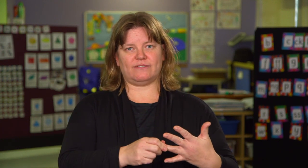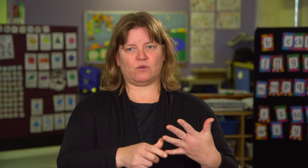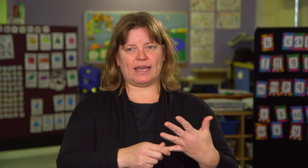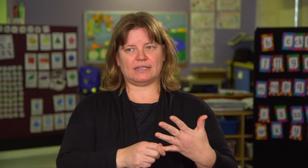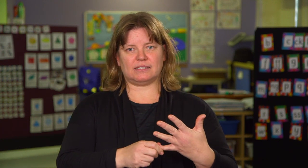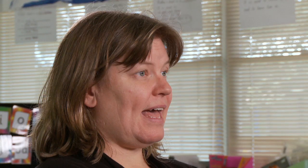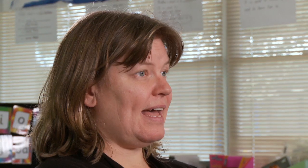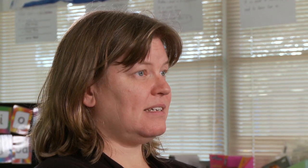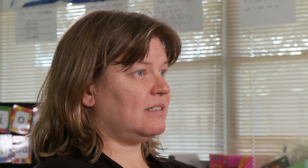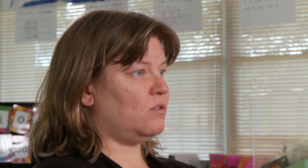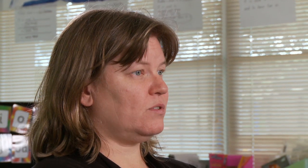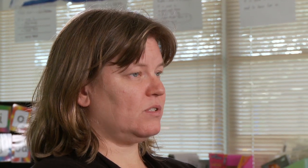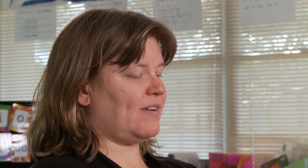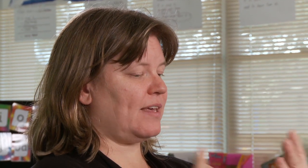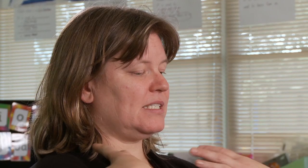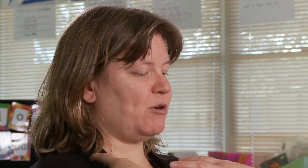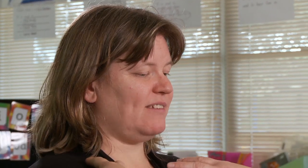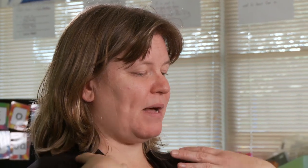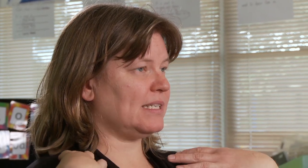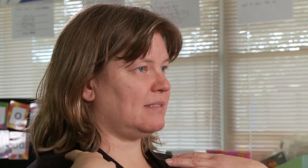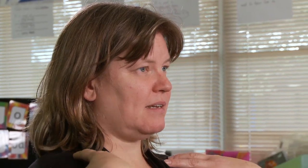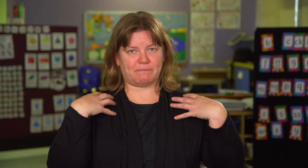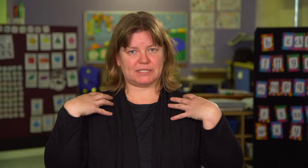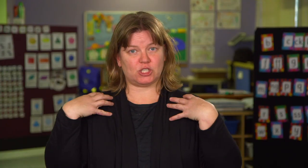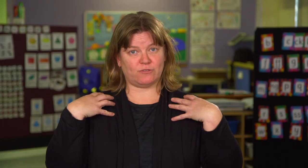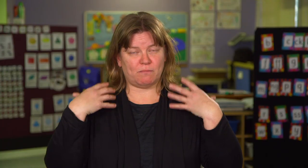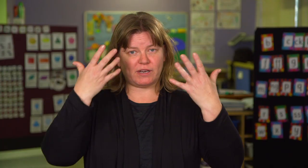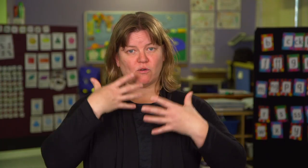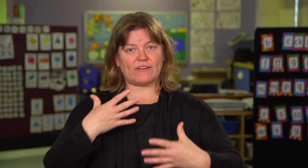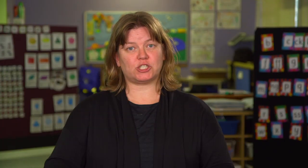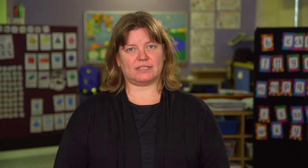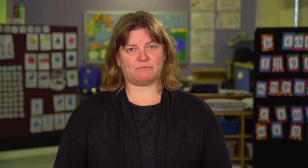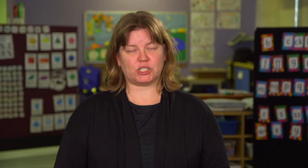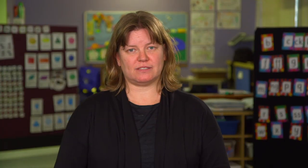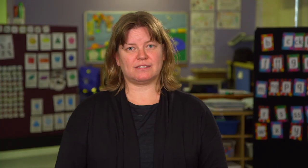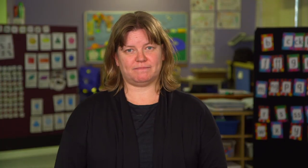of your hands, and all sorts of other expressive parts, position of your body or facial expressions.